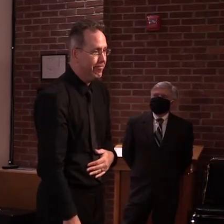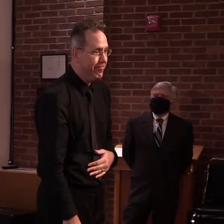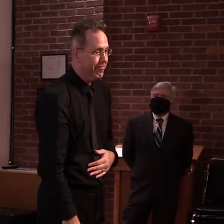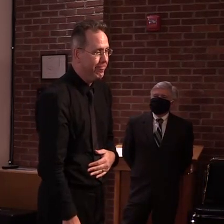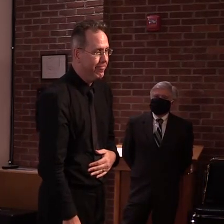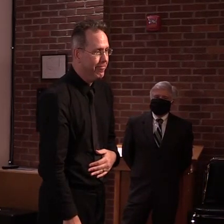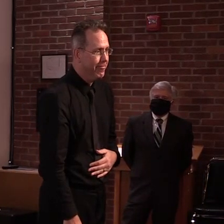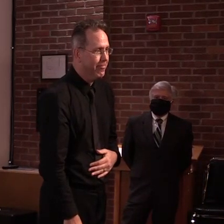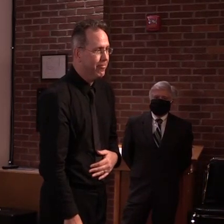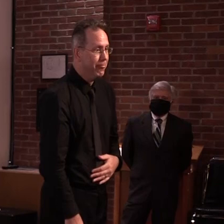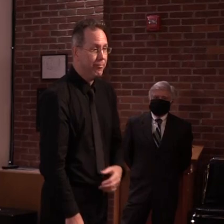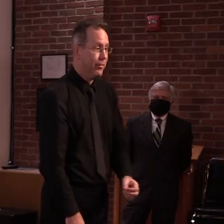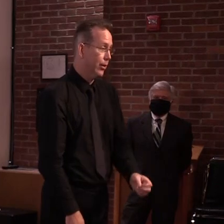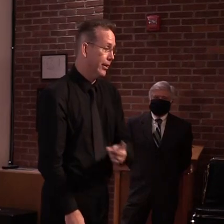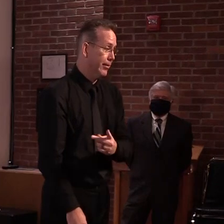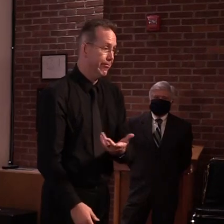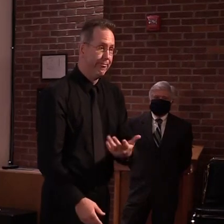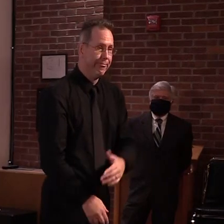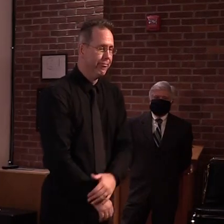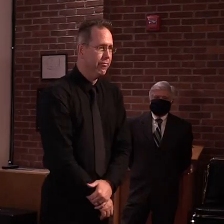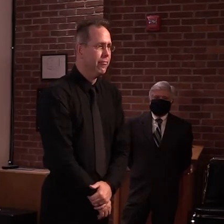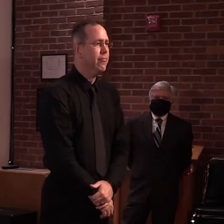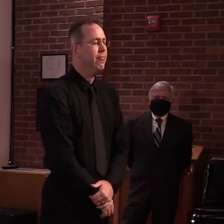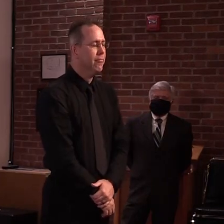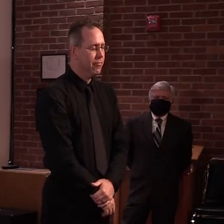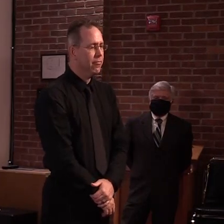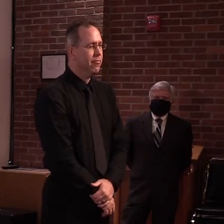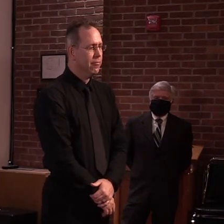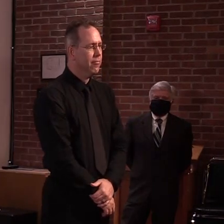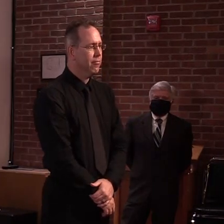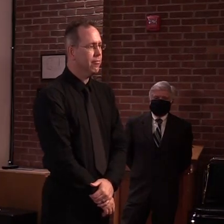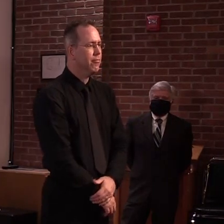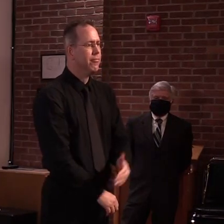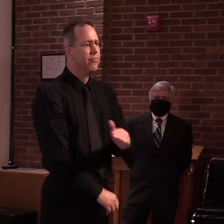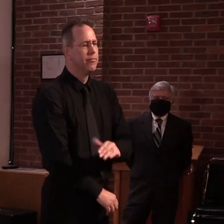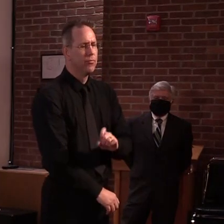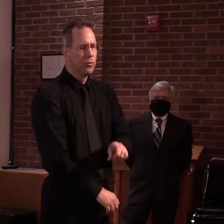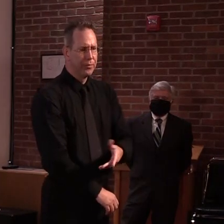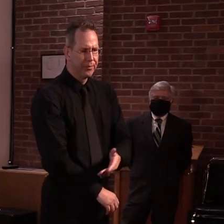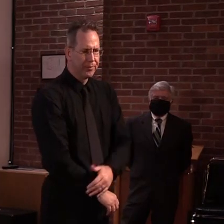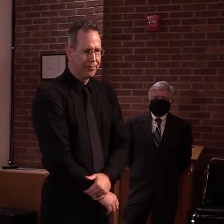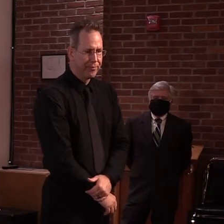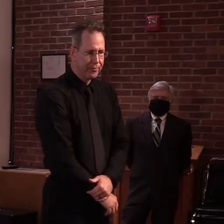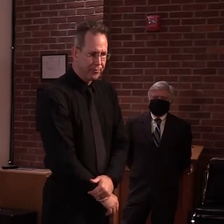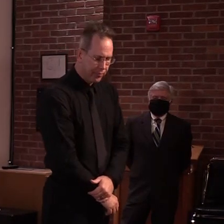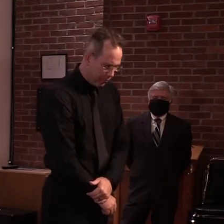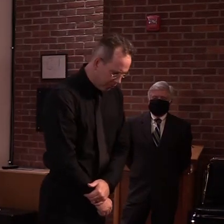Mm. Okay, thank you. Aaron, BT Digger.